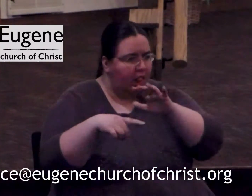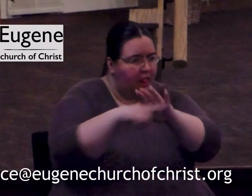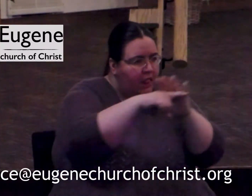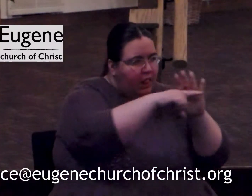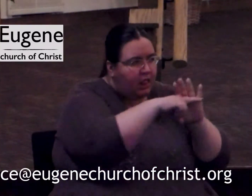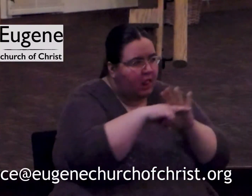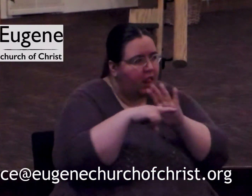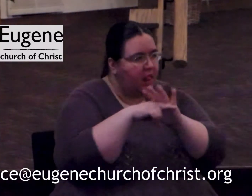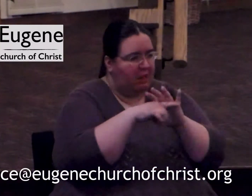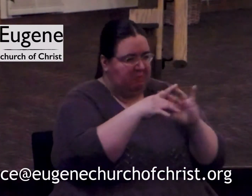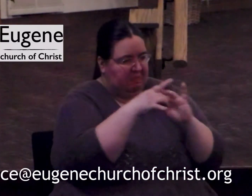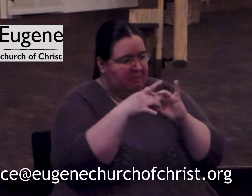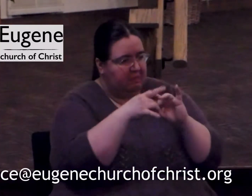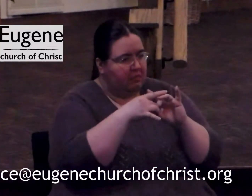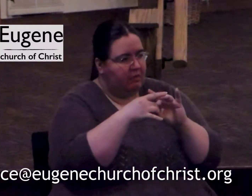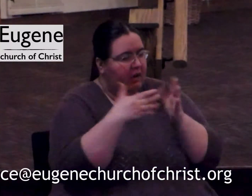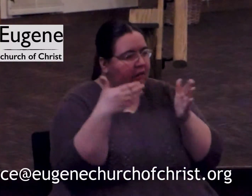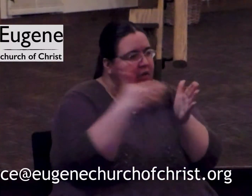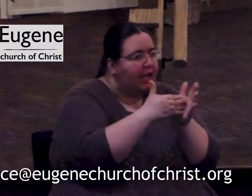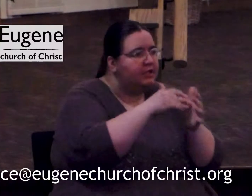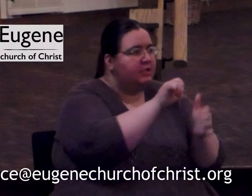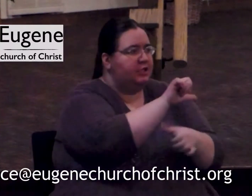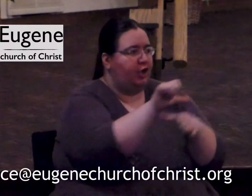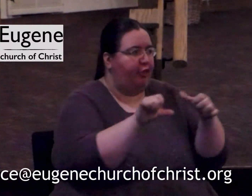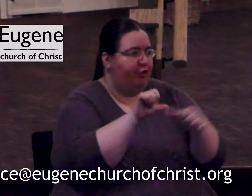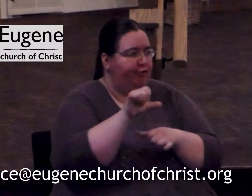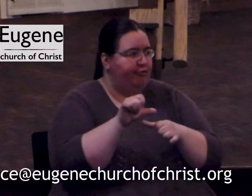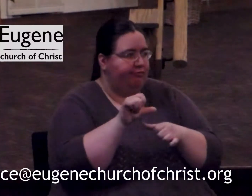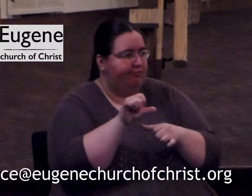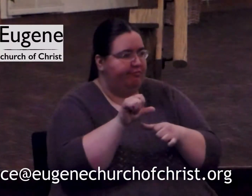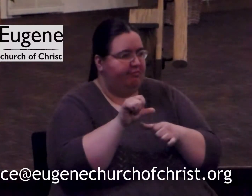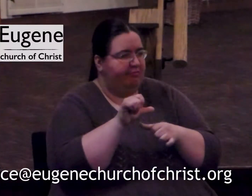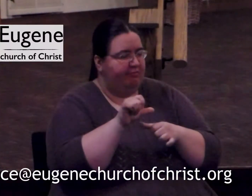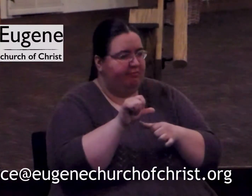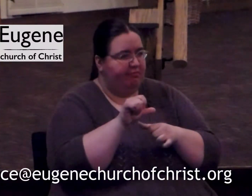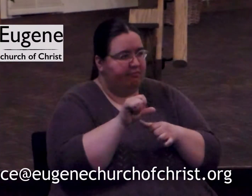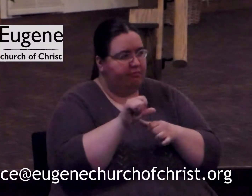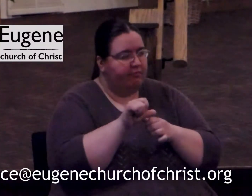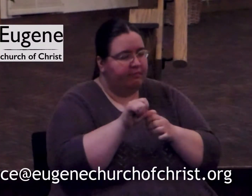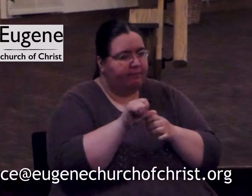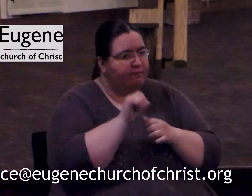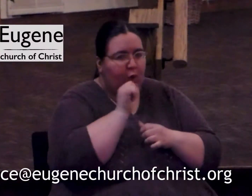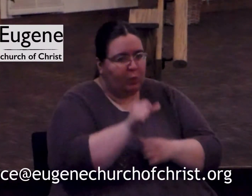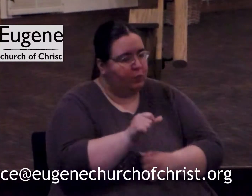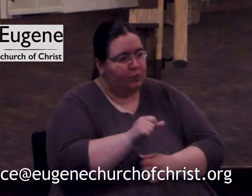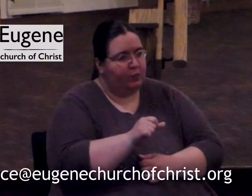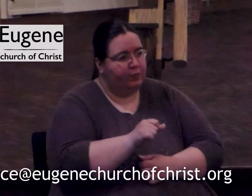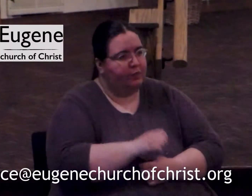Don't grumble with each other. Don't grumble at each other. Too many things to complain about.